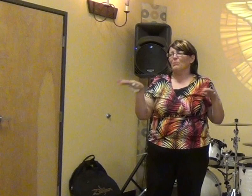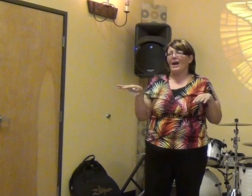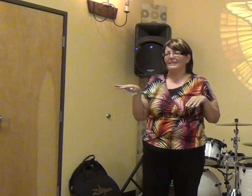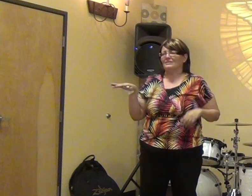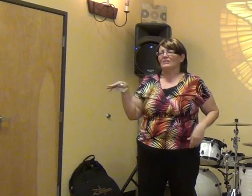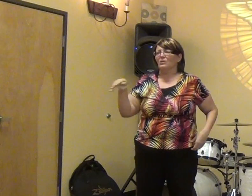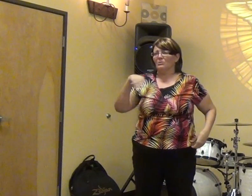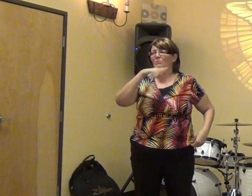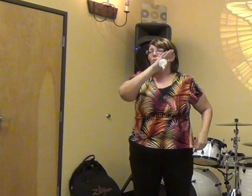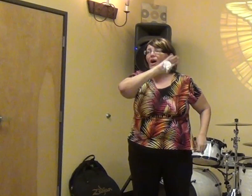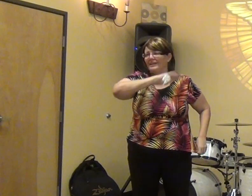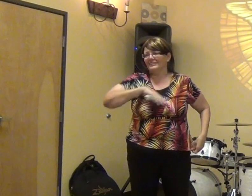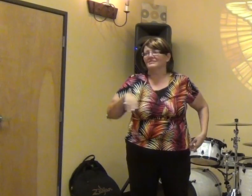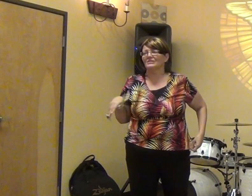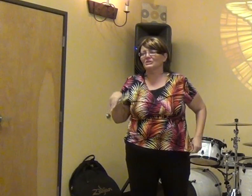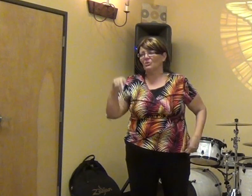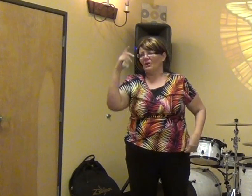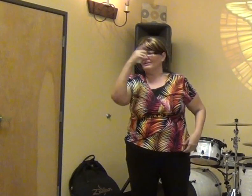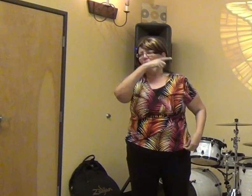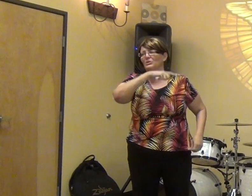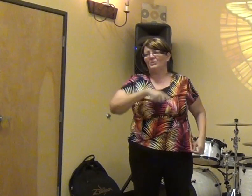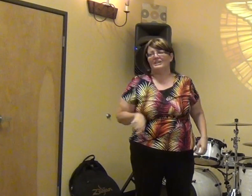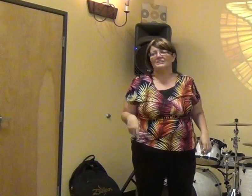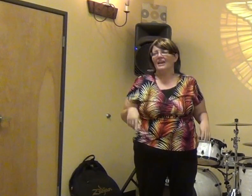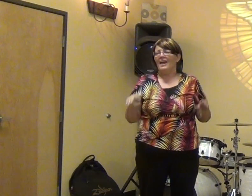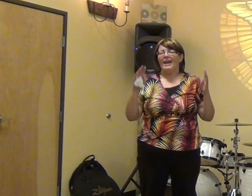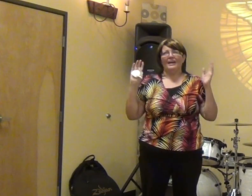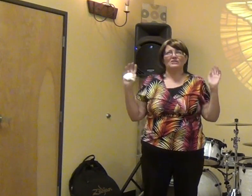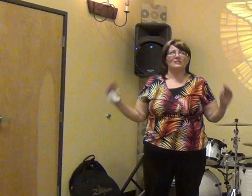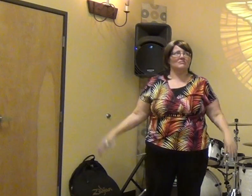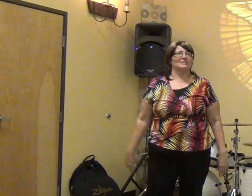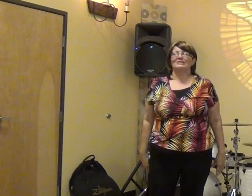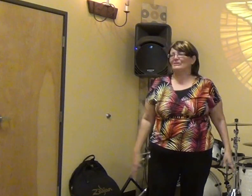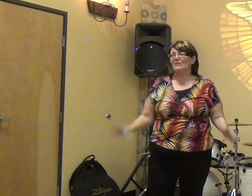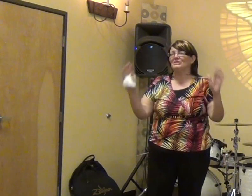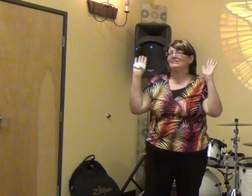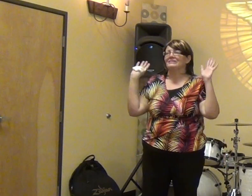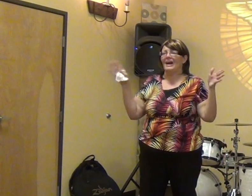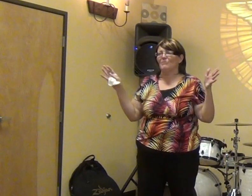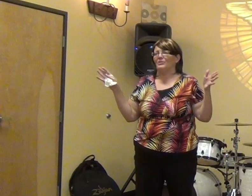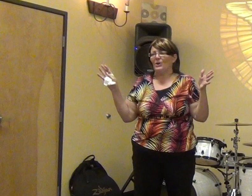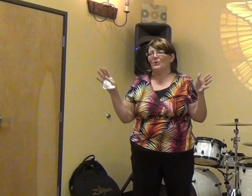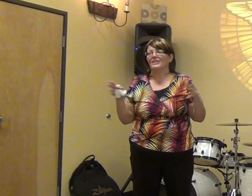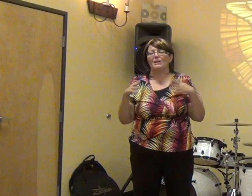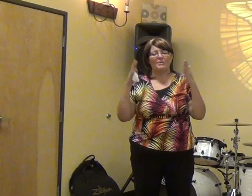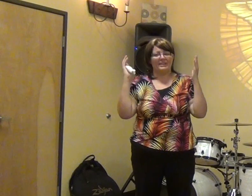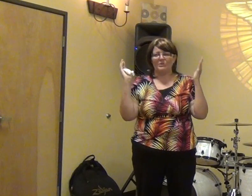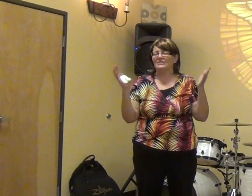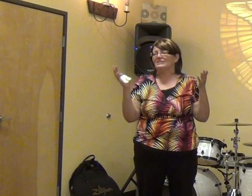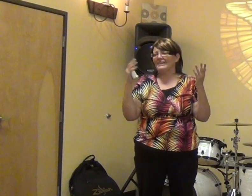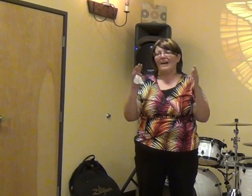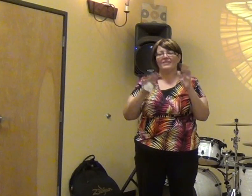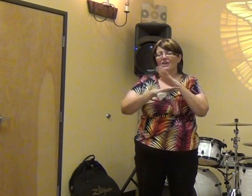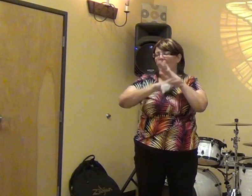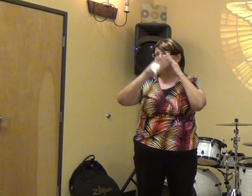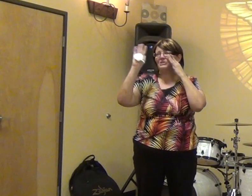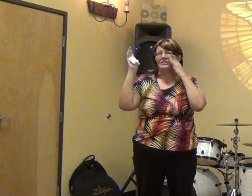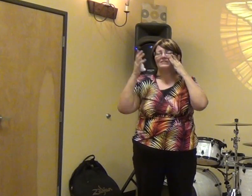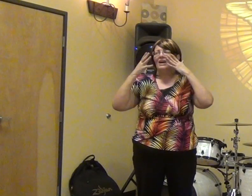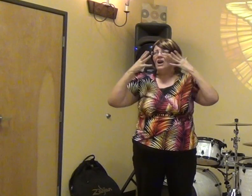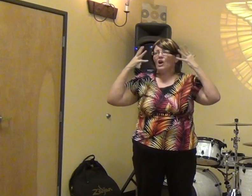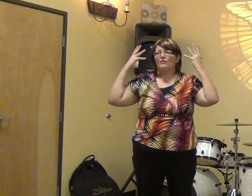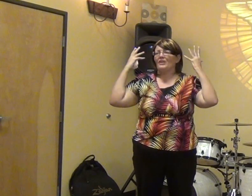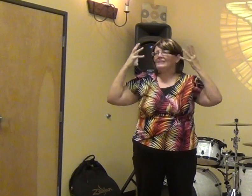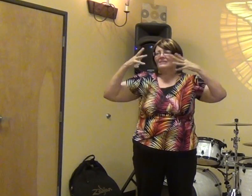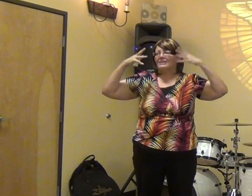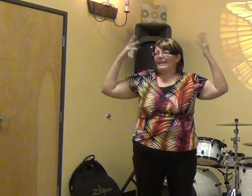because I surprised her. I told her we were walking to the store in Northridge. And she was just done with the whole thing. But when she got in the car, it was